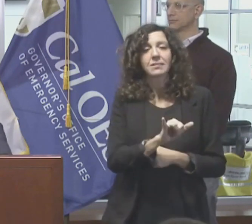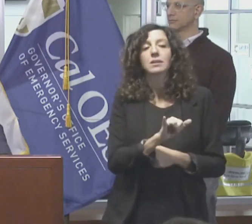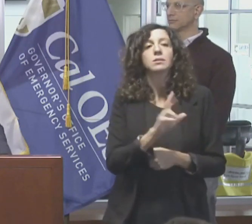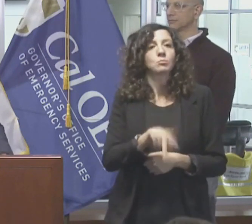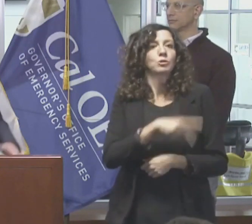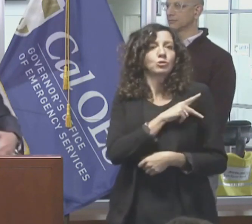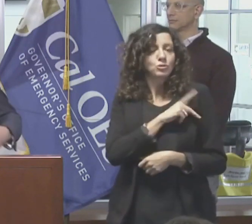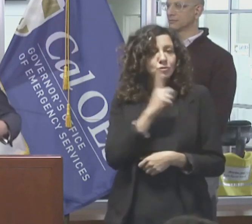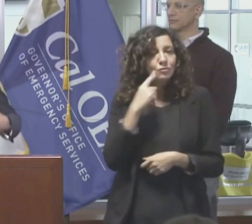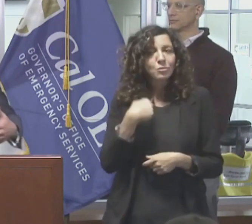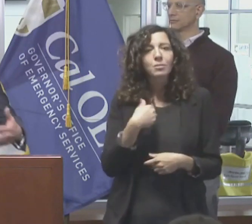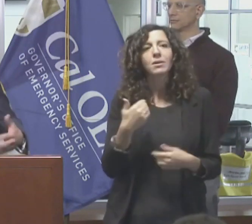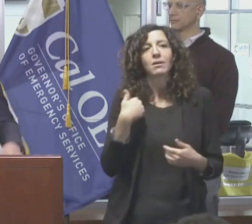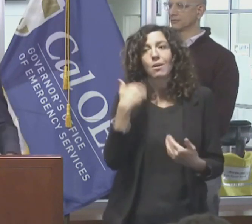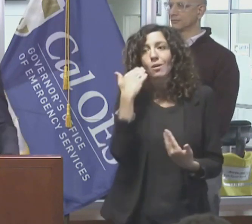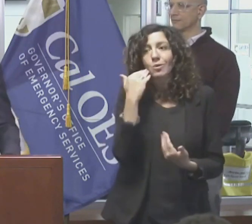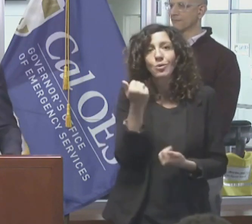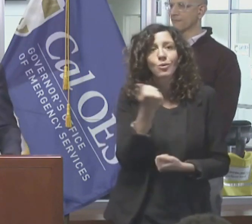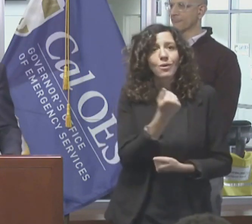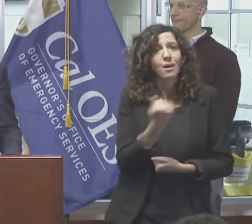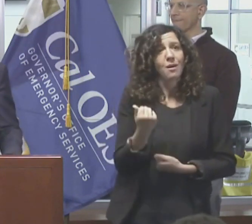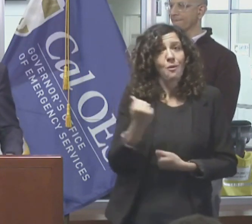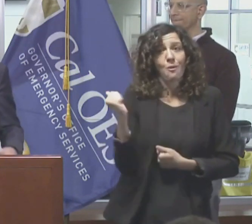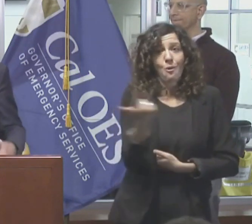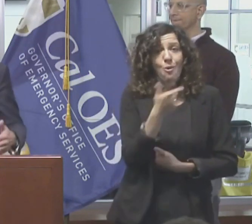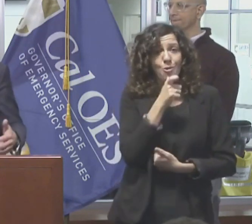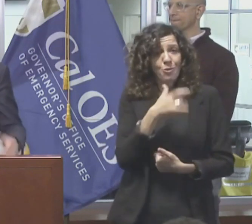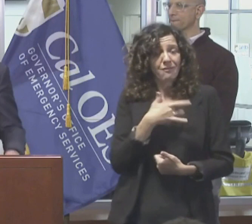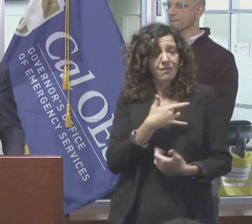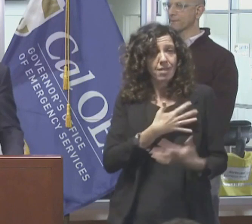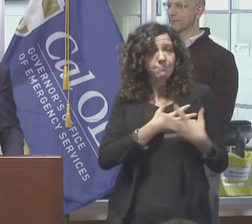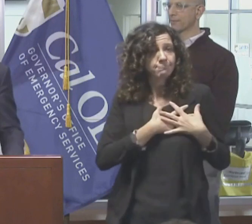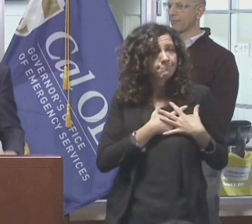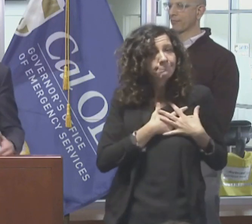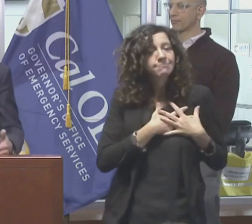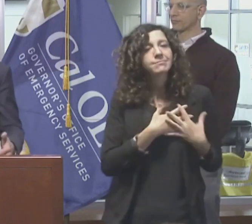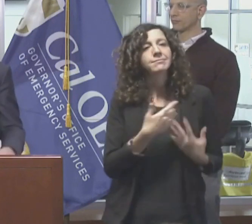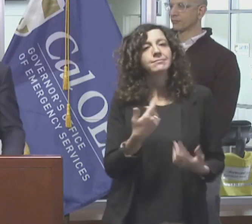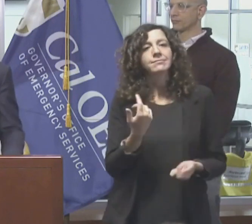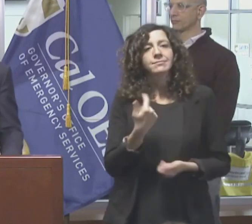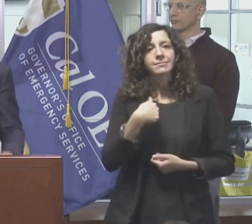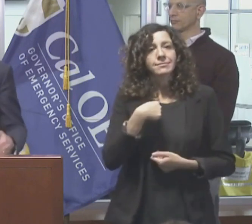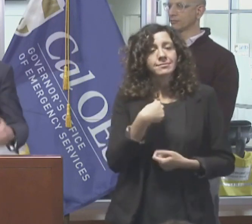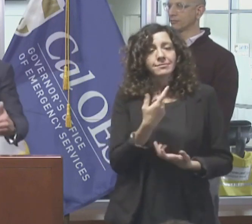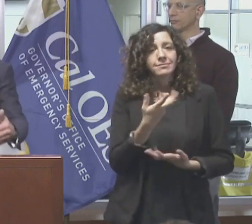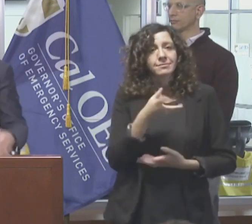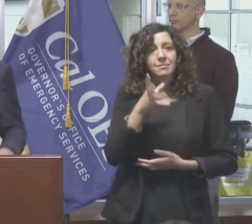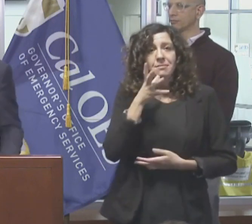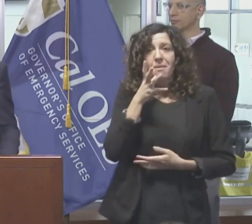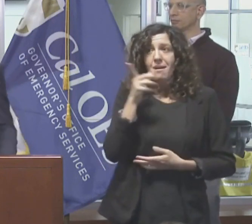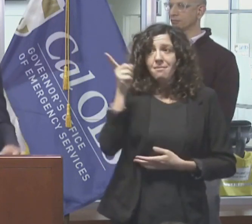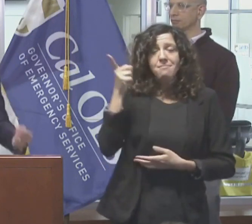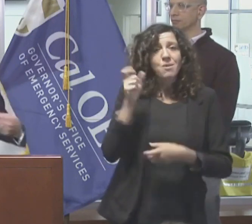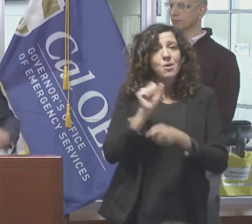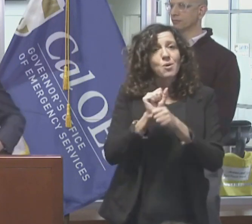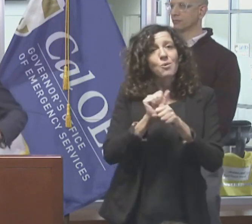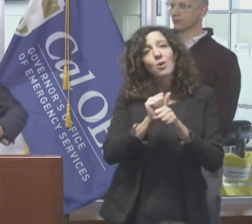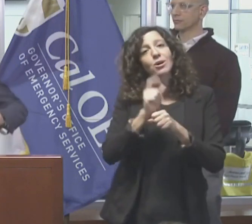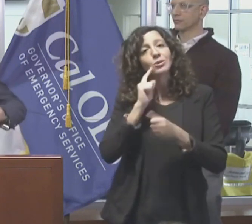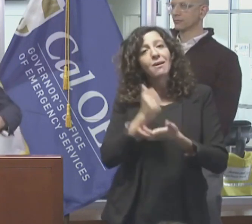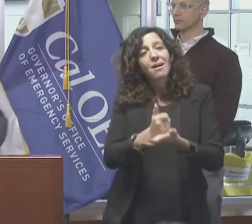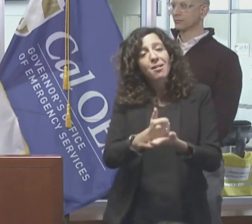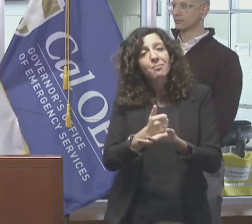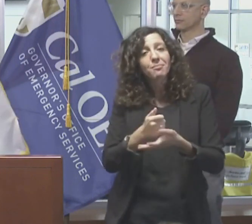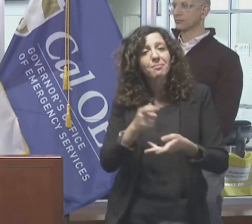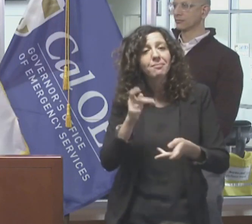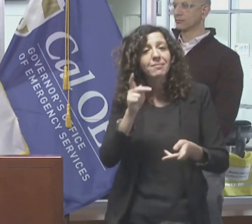know all of us that have any empathy and capacity. As someone whose mother worked for aid to adoption of special kids, this is how